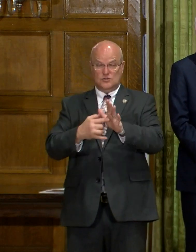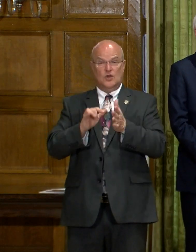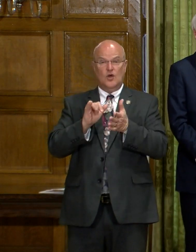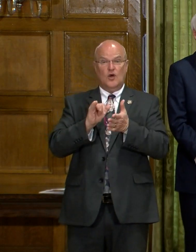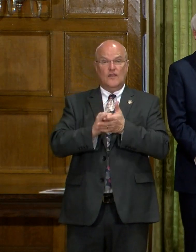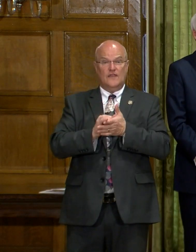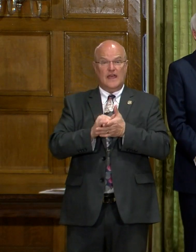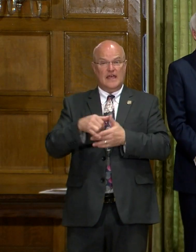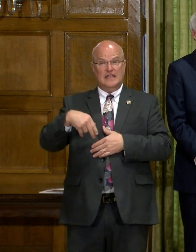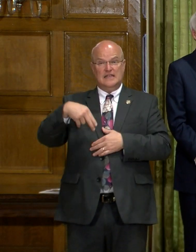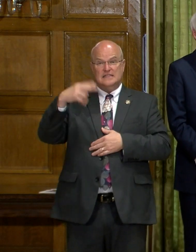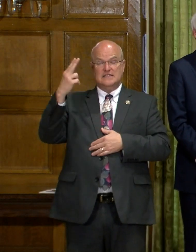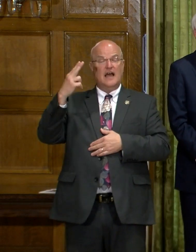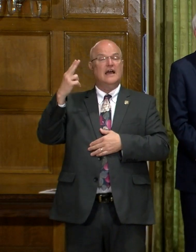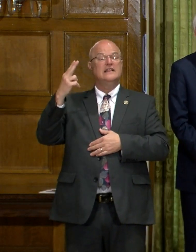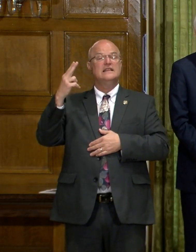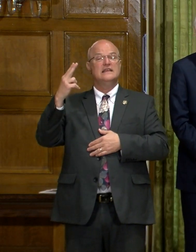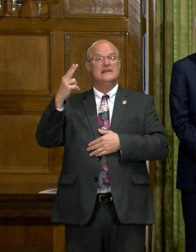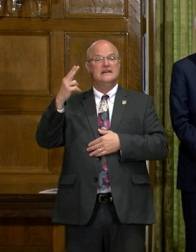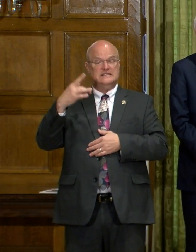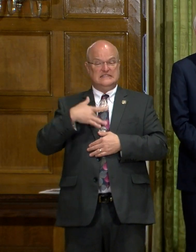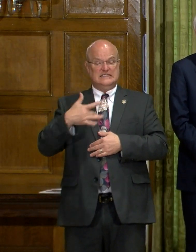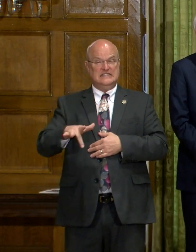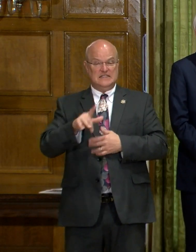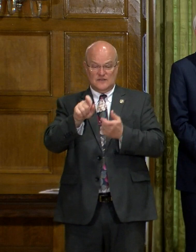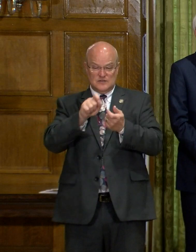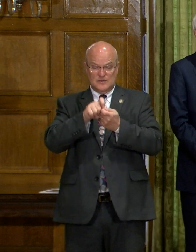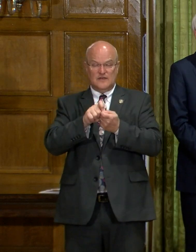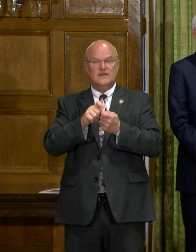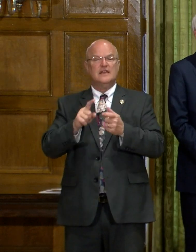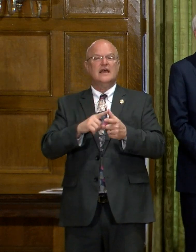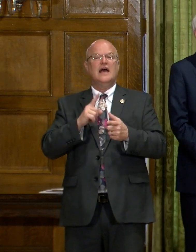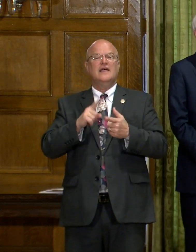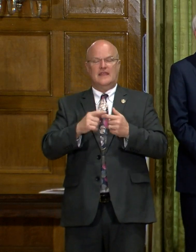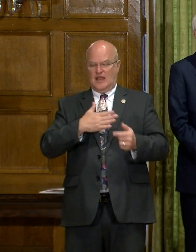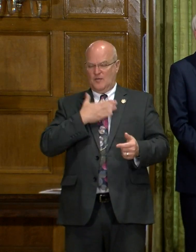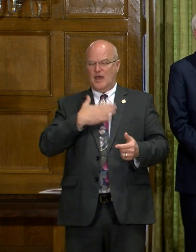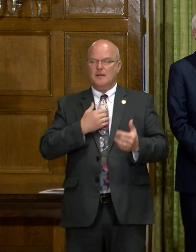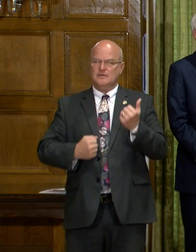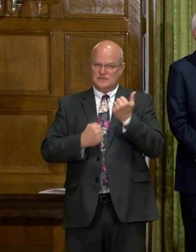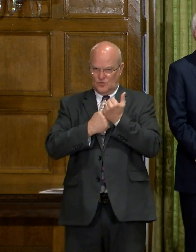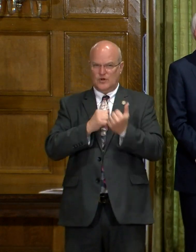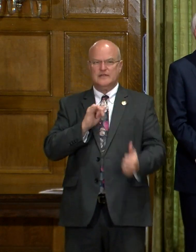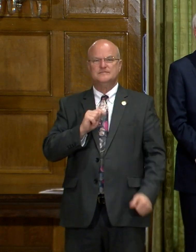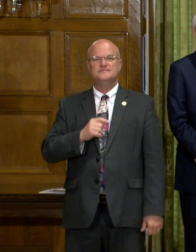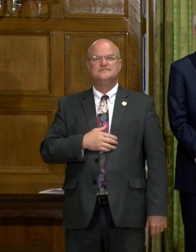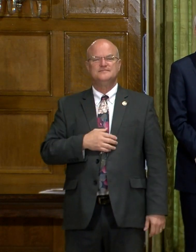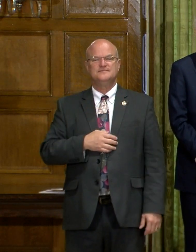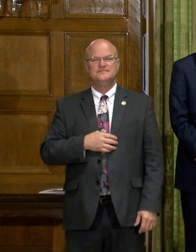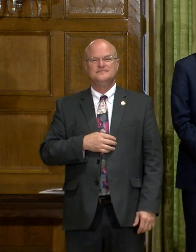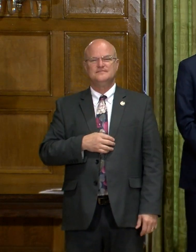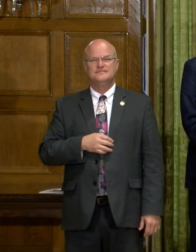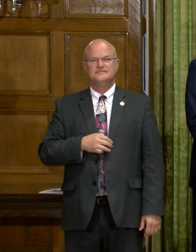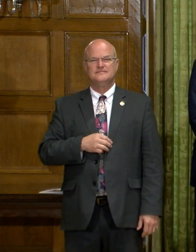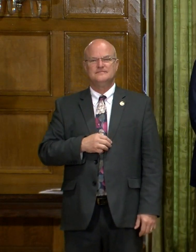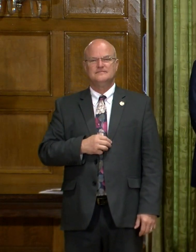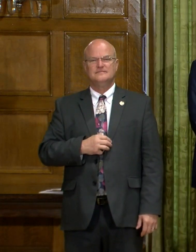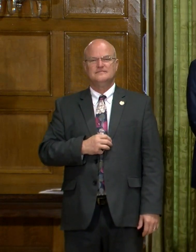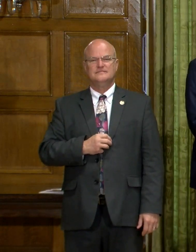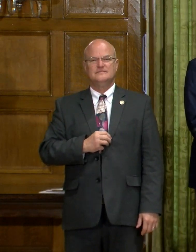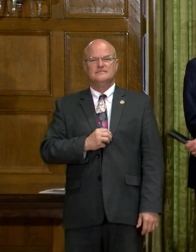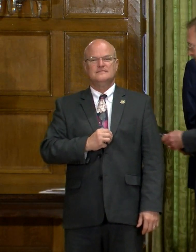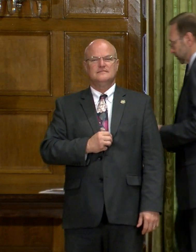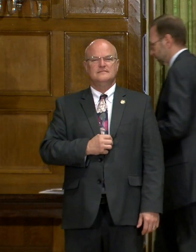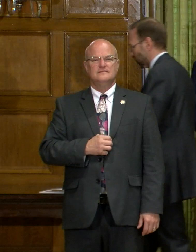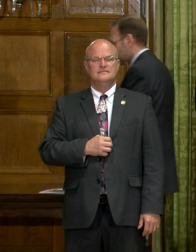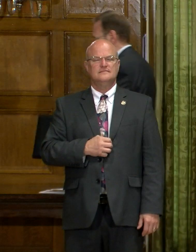it's highly sensitive and specific, then I'm happy to endorse it. Dr.